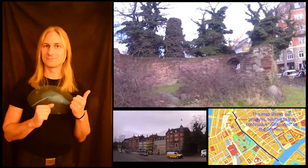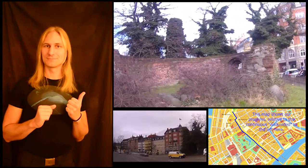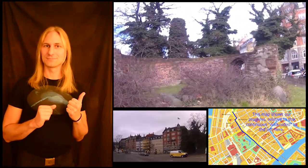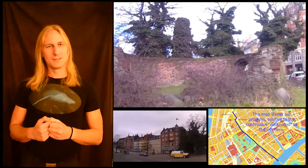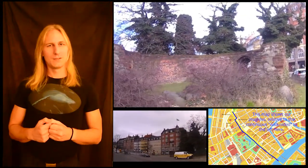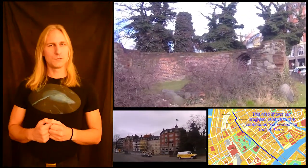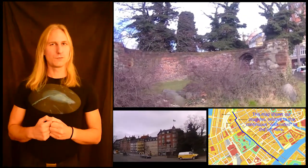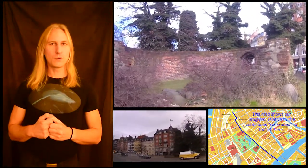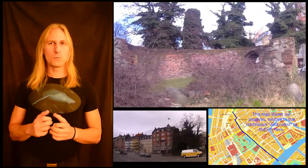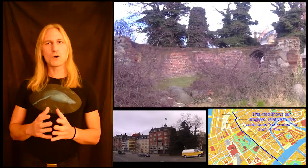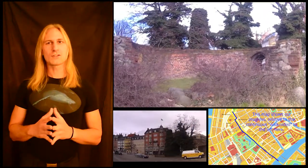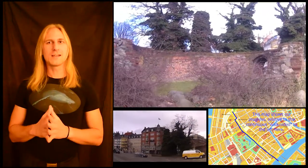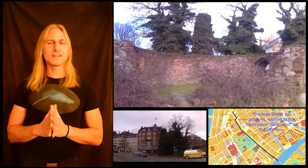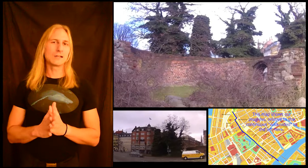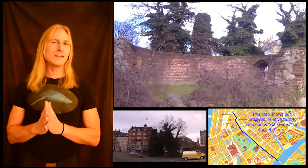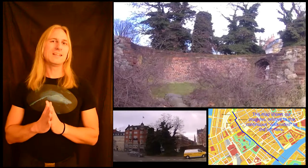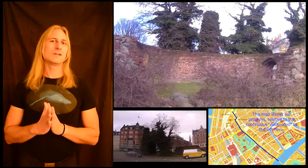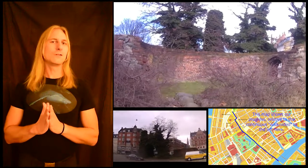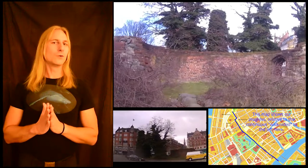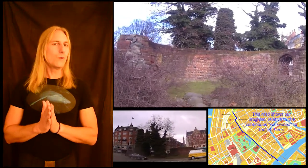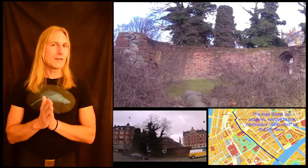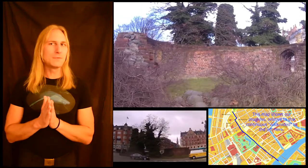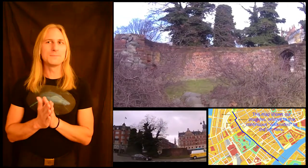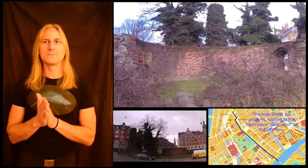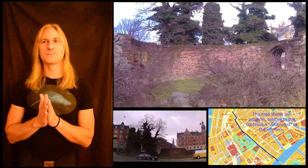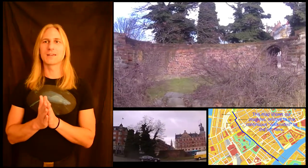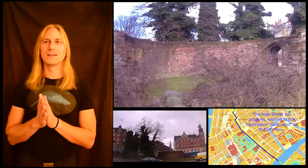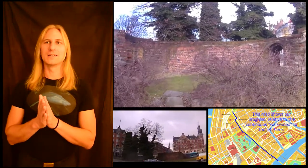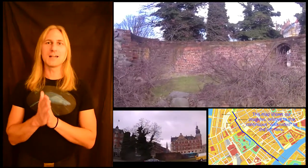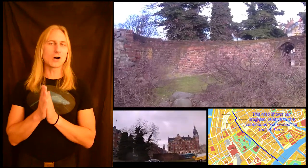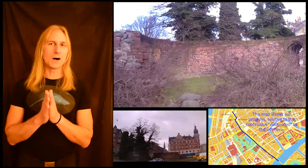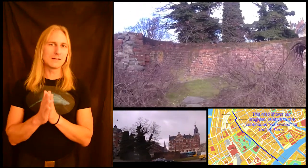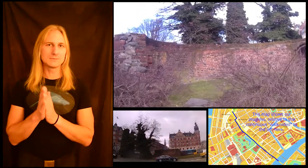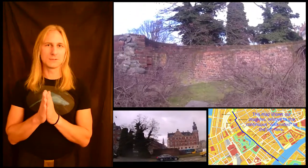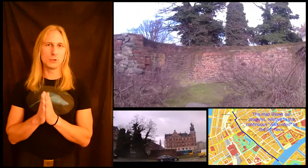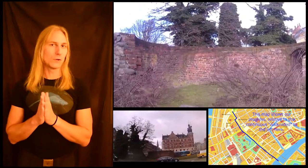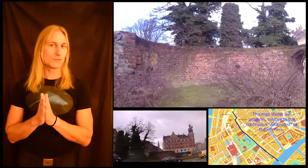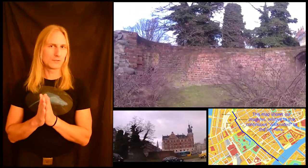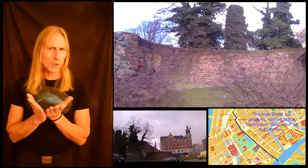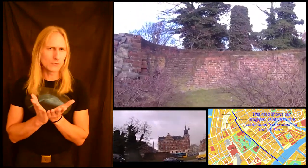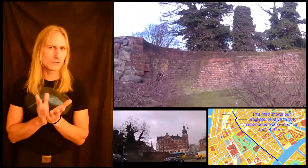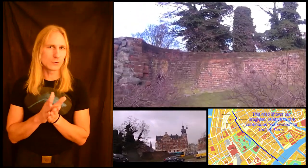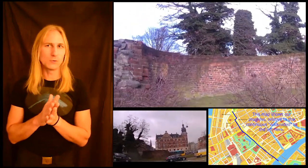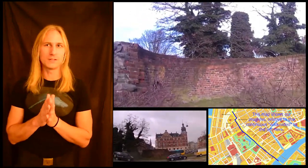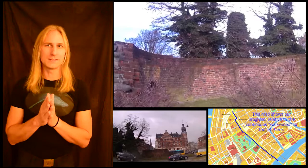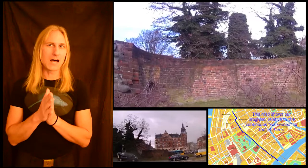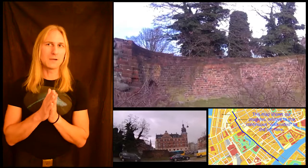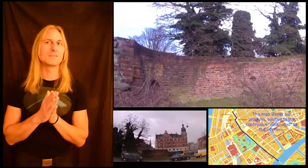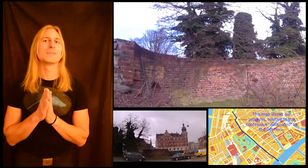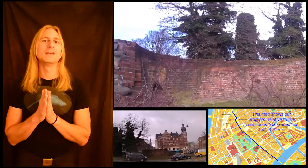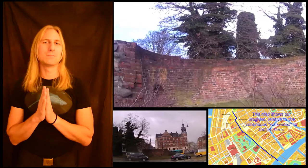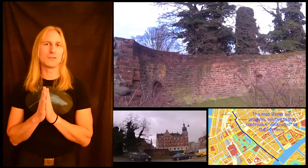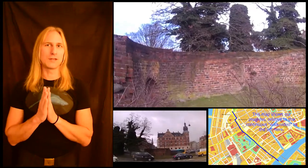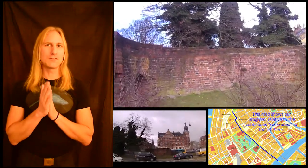point. From what I can glean on the web, Jaromar, who was obviously called